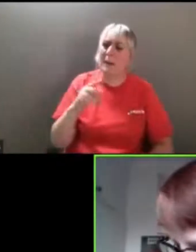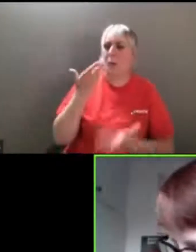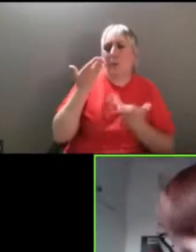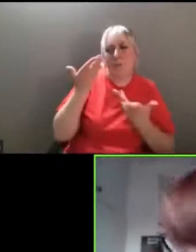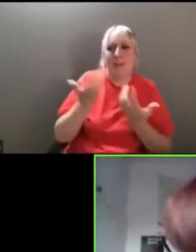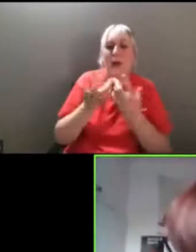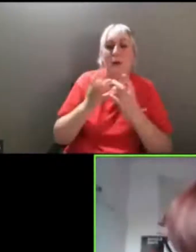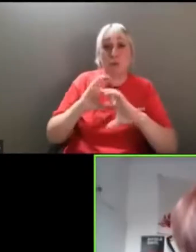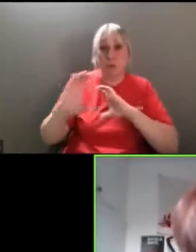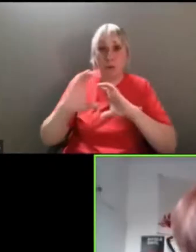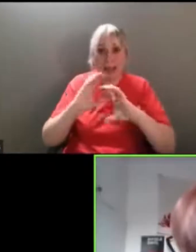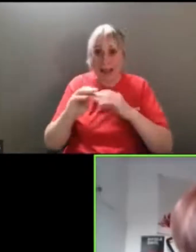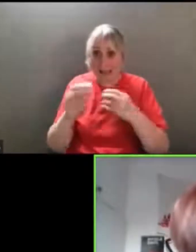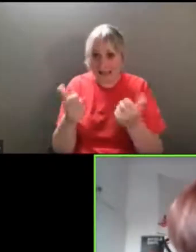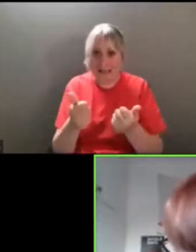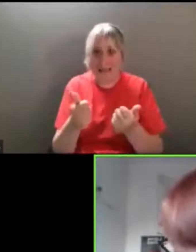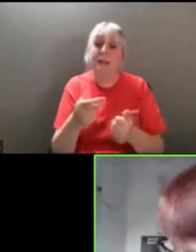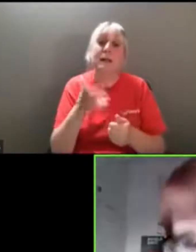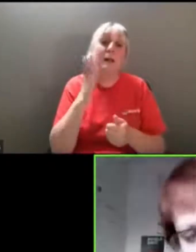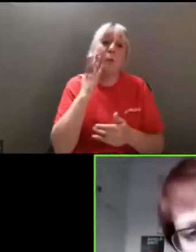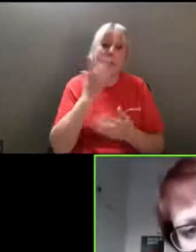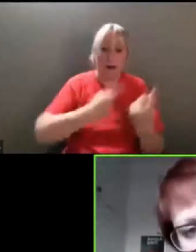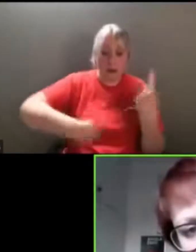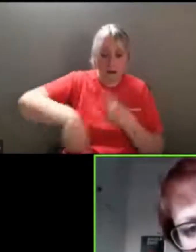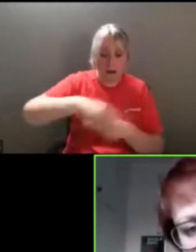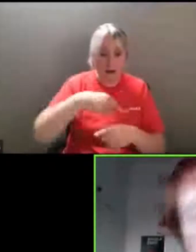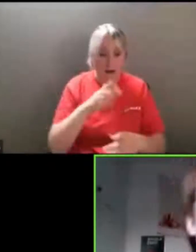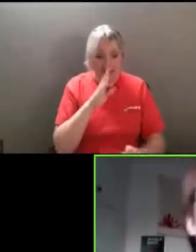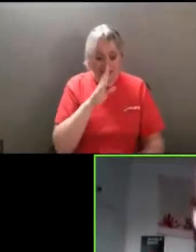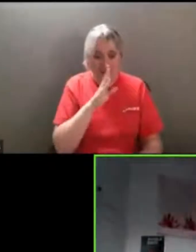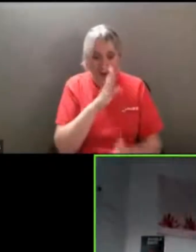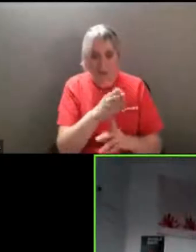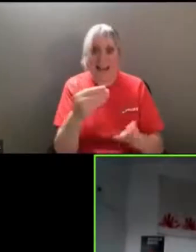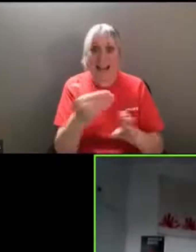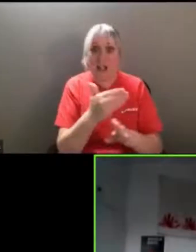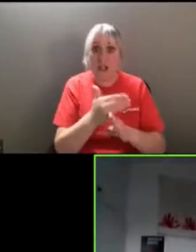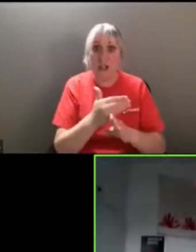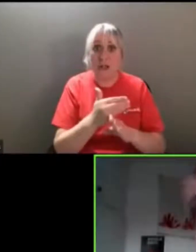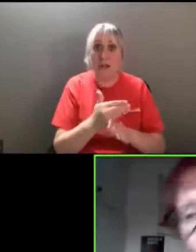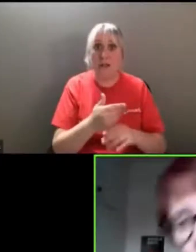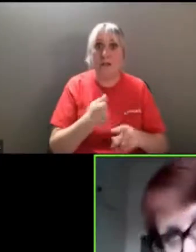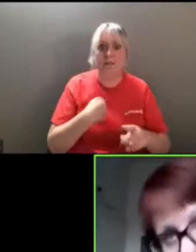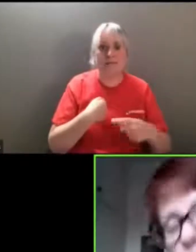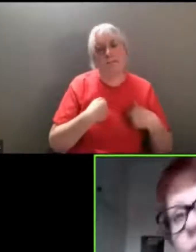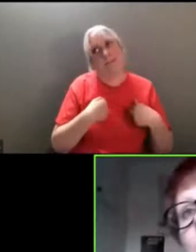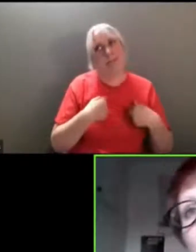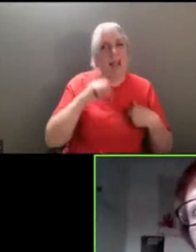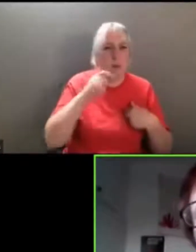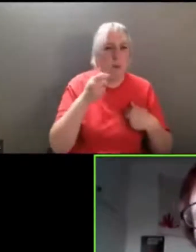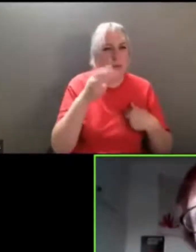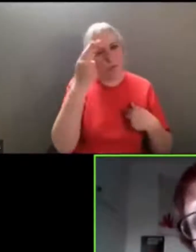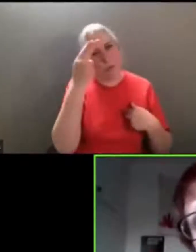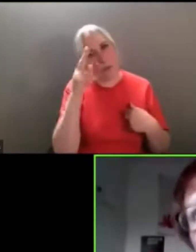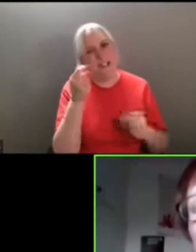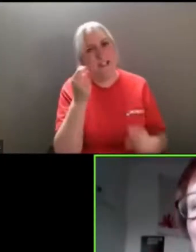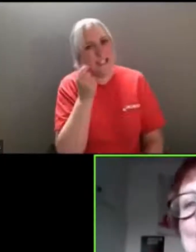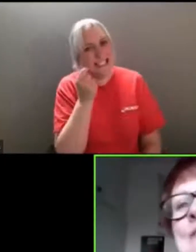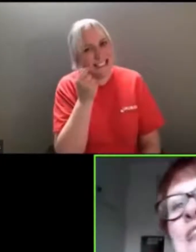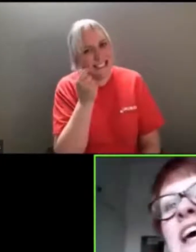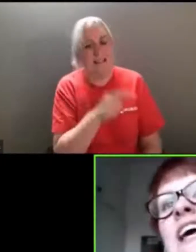understand. And I think for him, when we would do a direct action that I would call cheeky, some people call